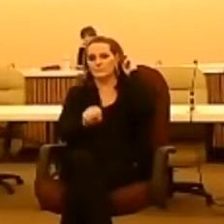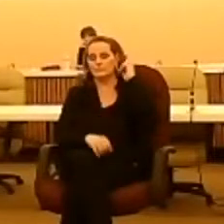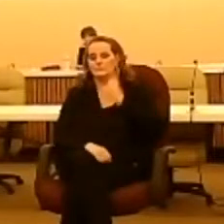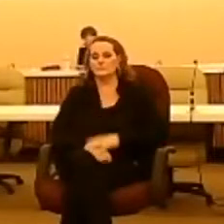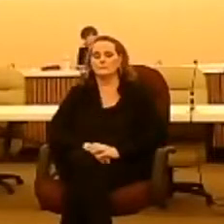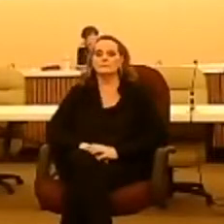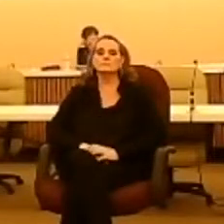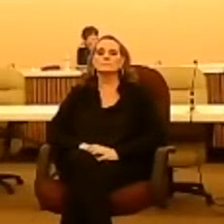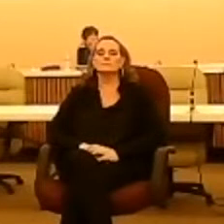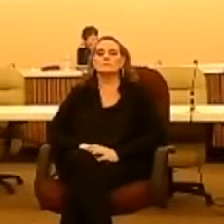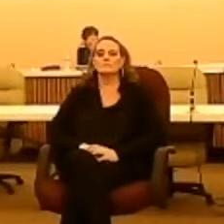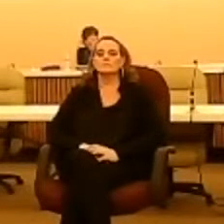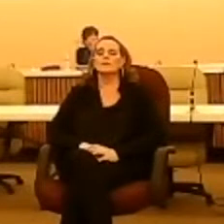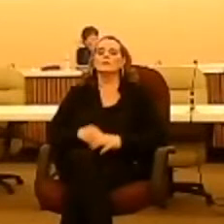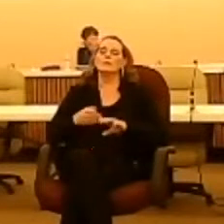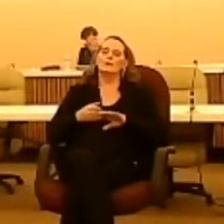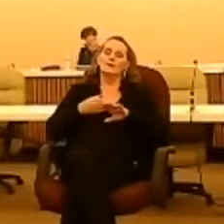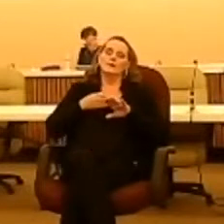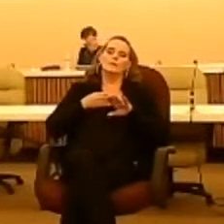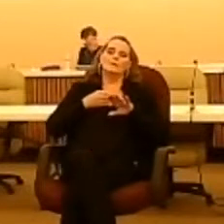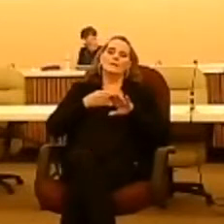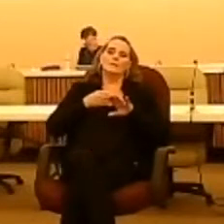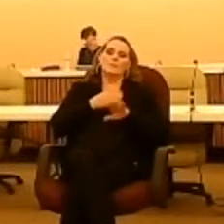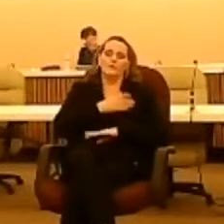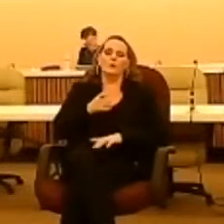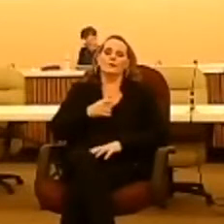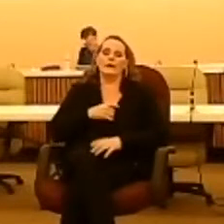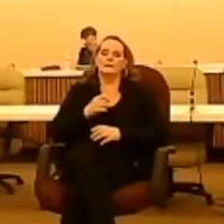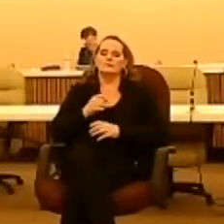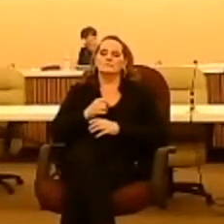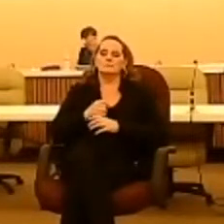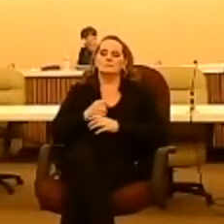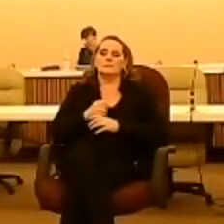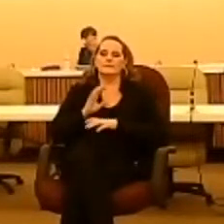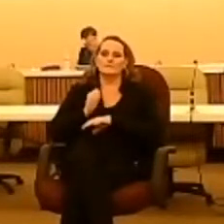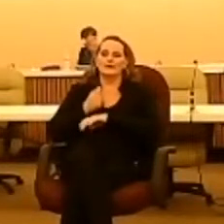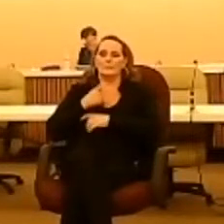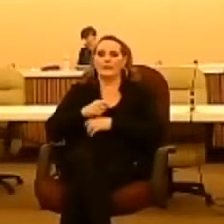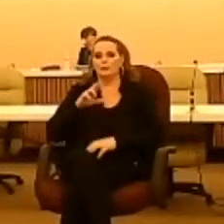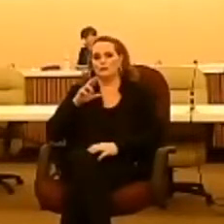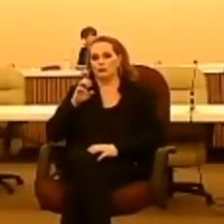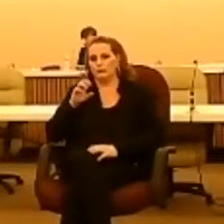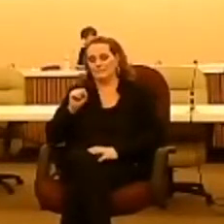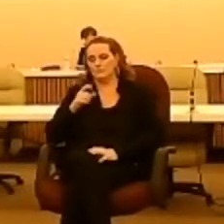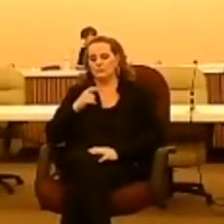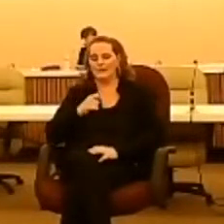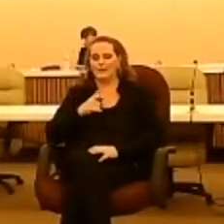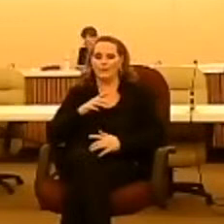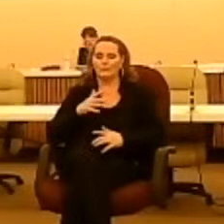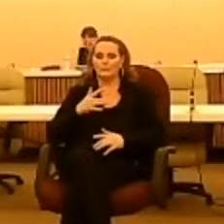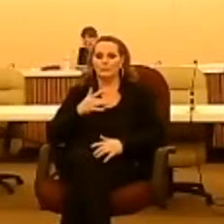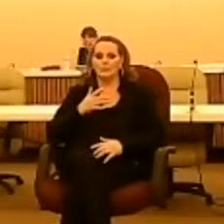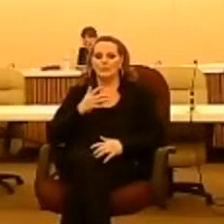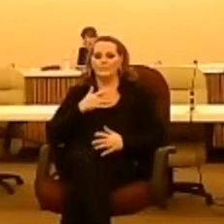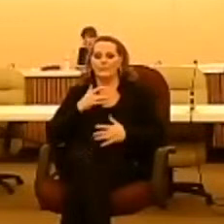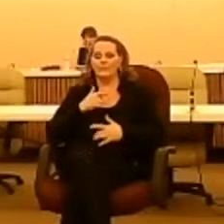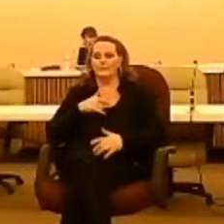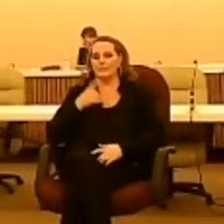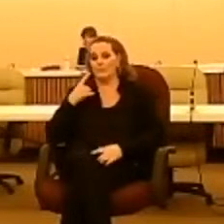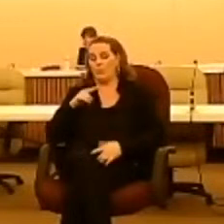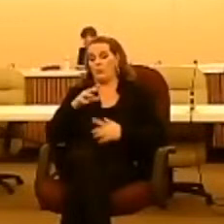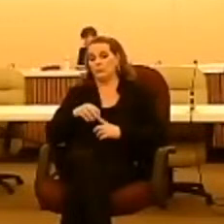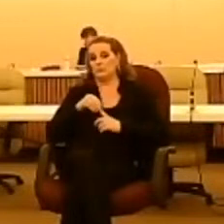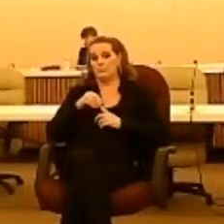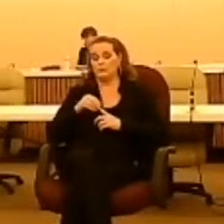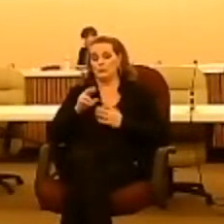Aye. Before I make this resolution, I'd just like to get the feel for, this is for the special